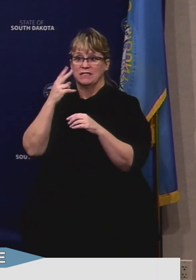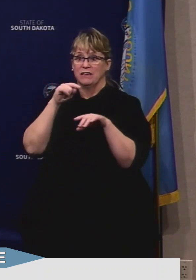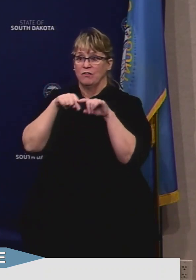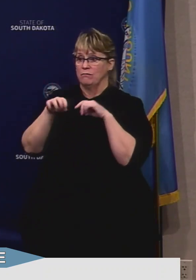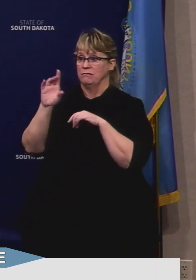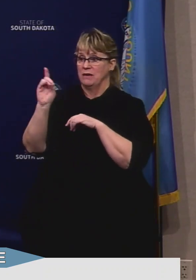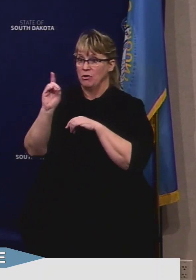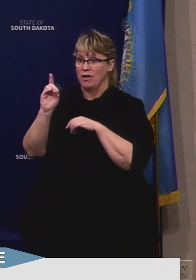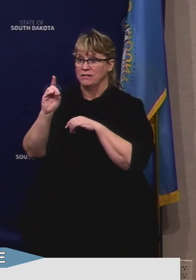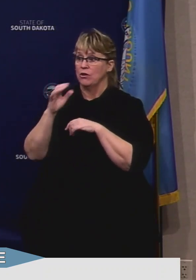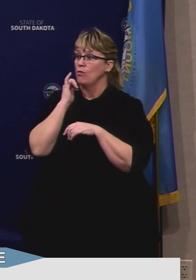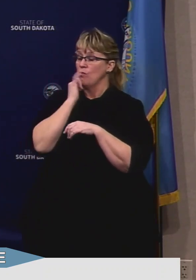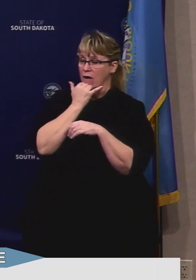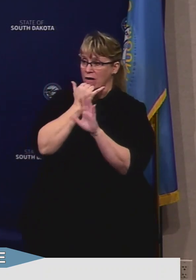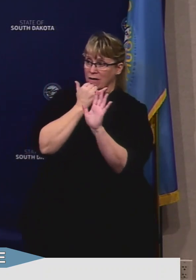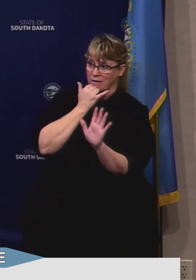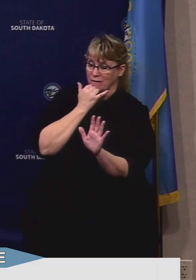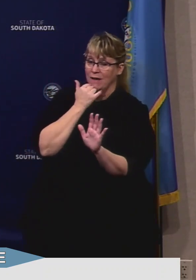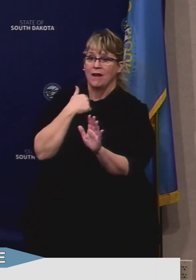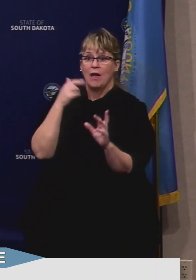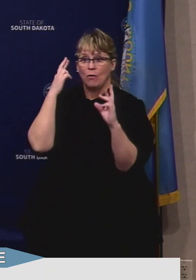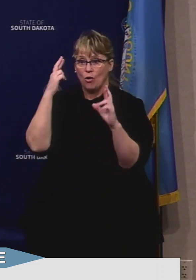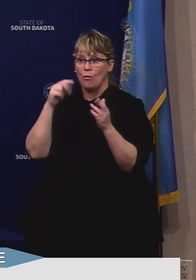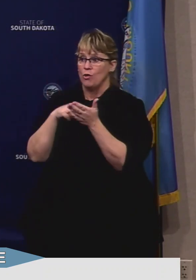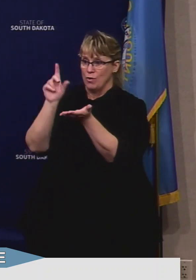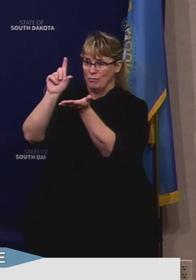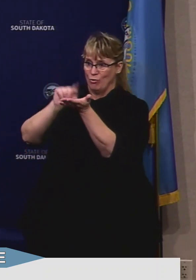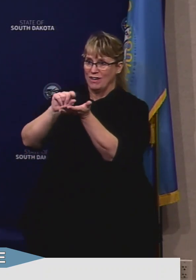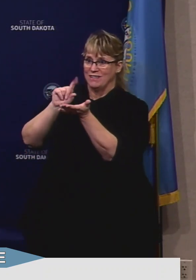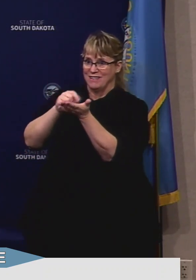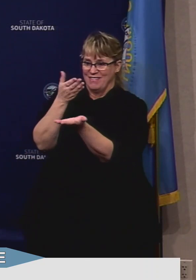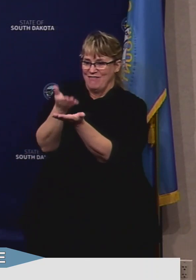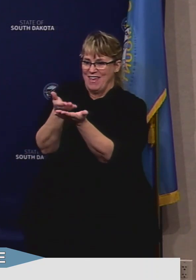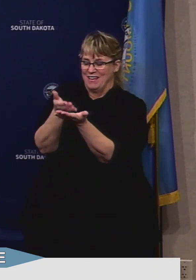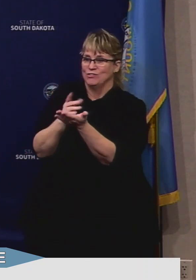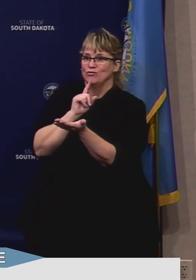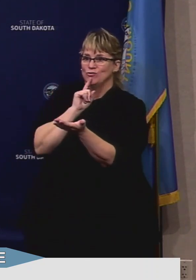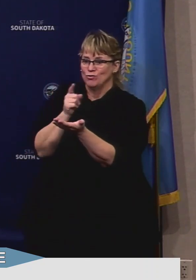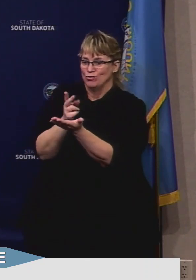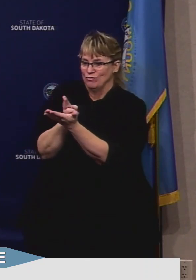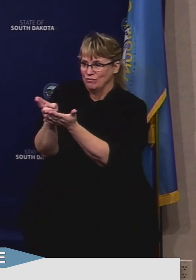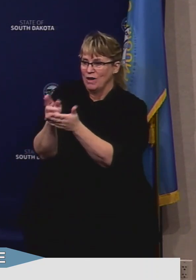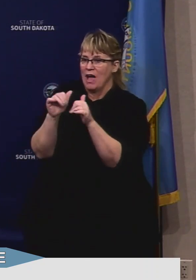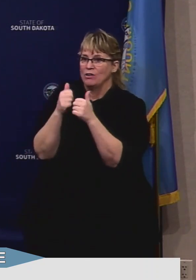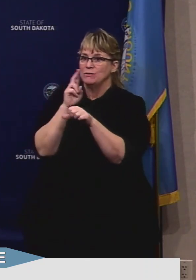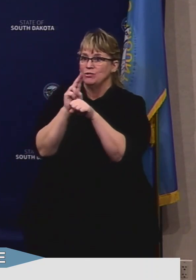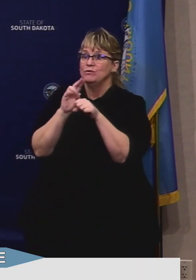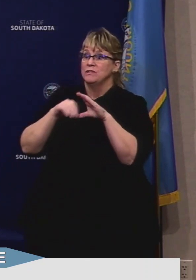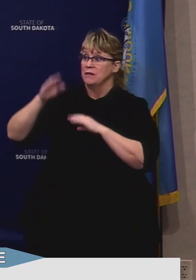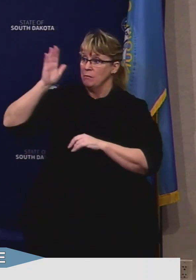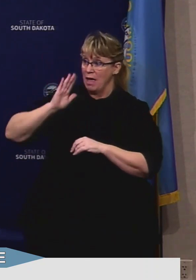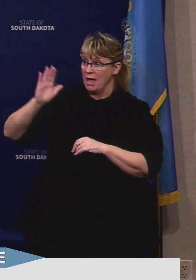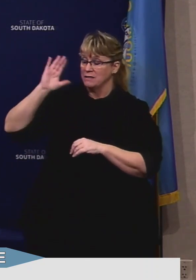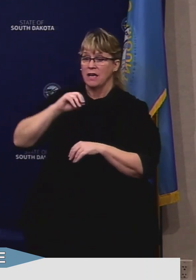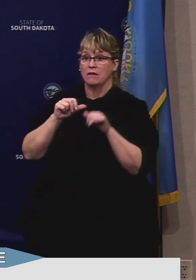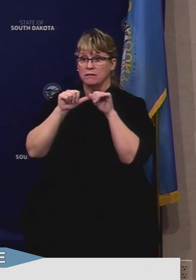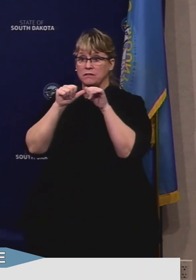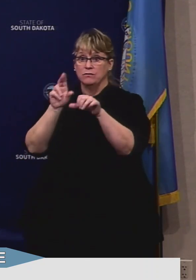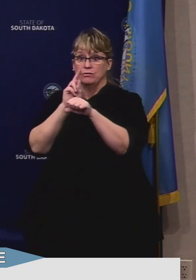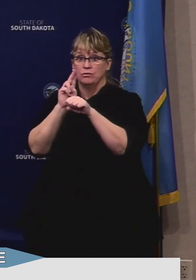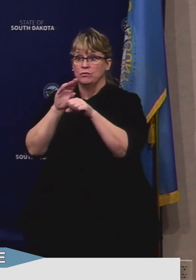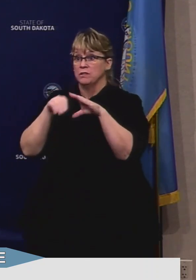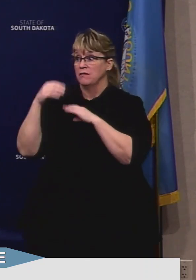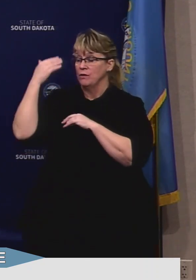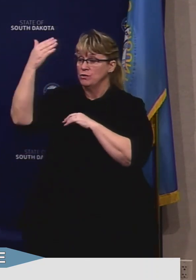this issue are wrong, and I would hope that you would print the facts on how it has been utilized in the past and will continue to be utilized